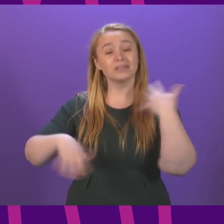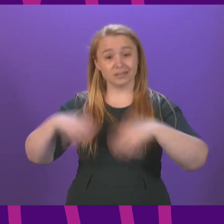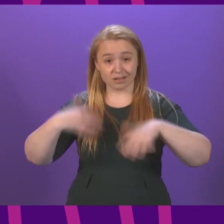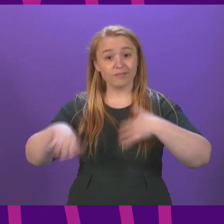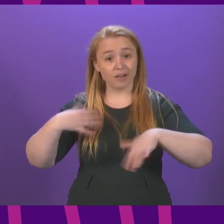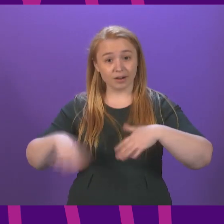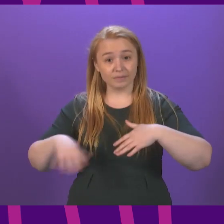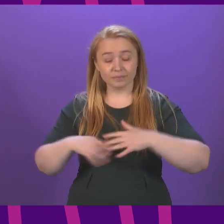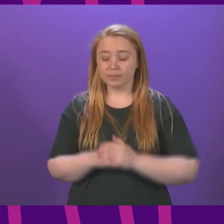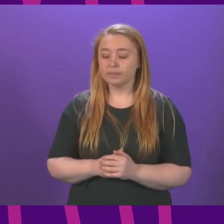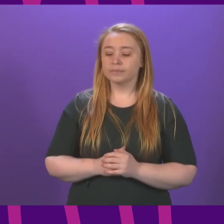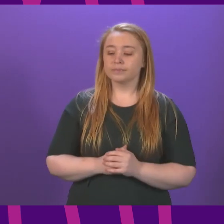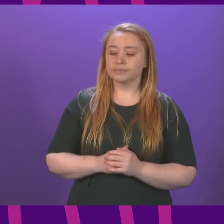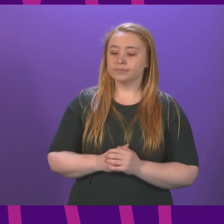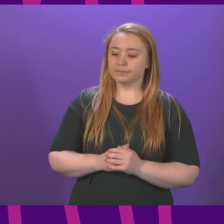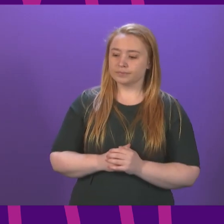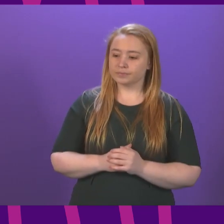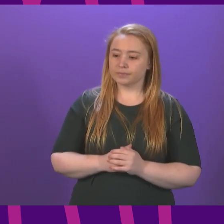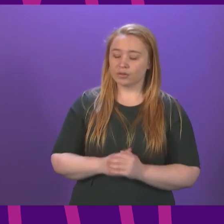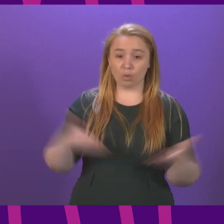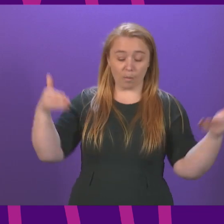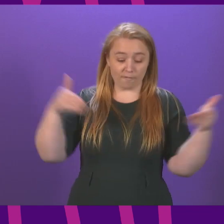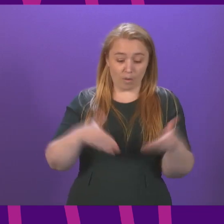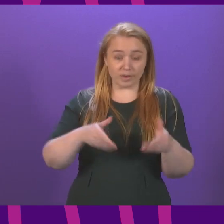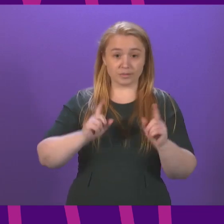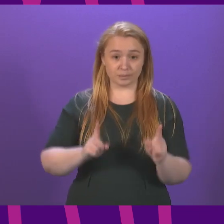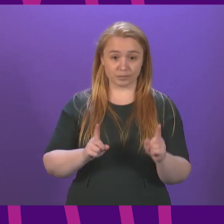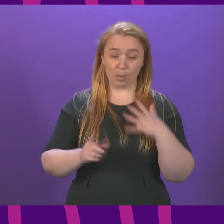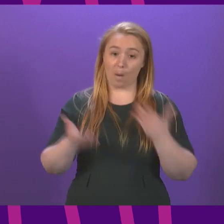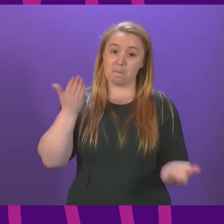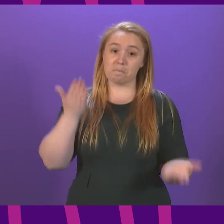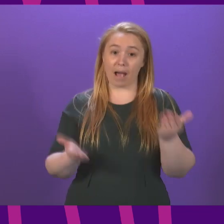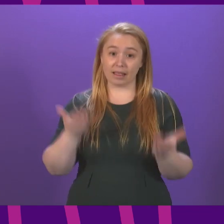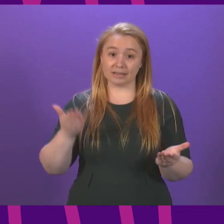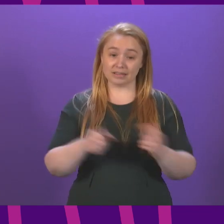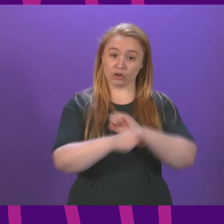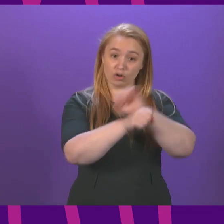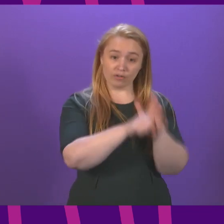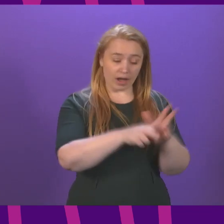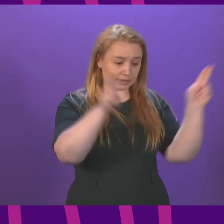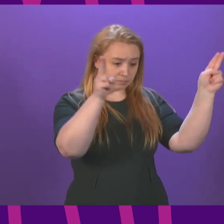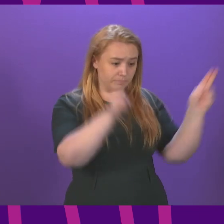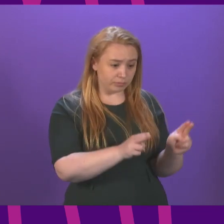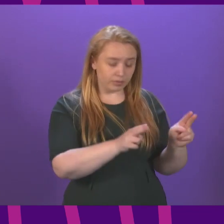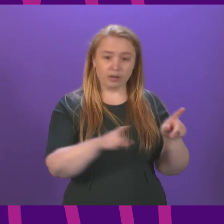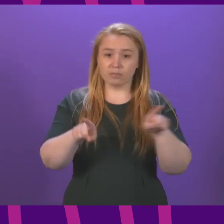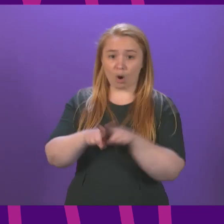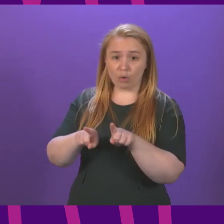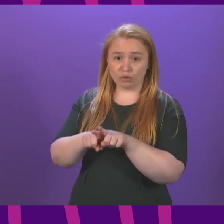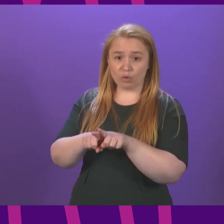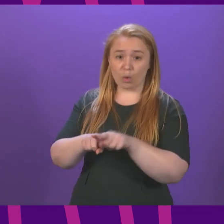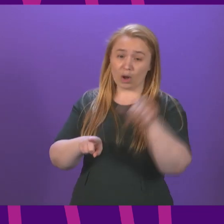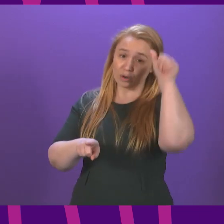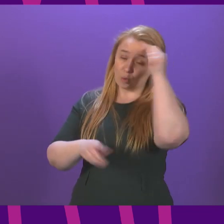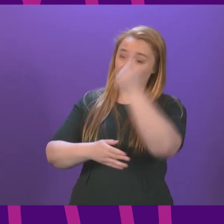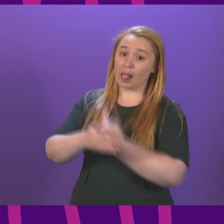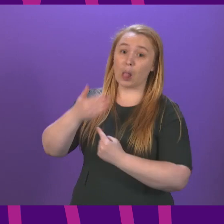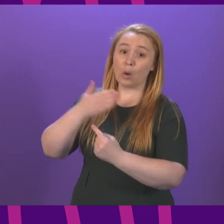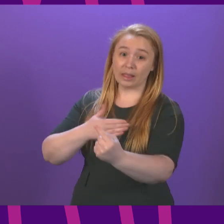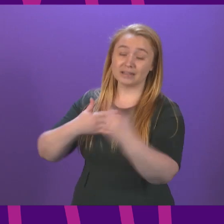else. The focus we have is to achieve balance between suppression and recognising the social harm of loneliness and